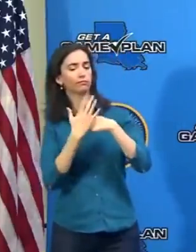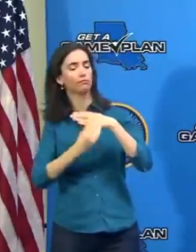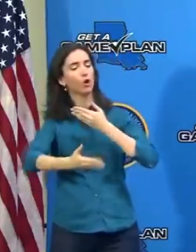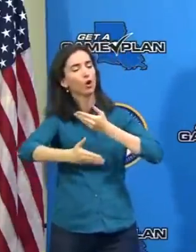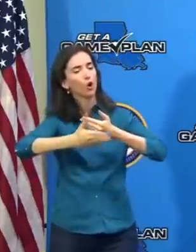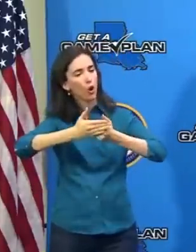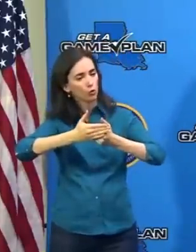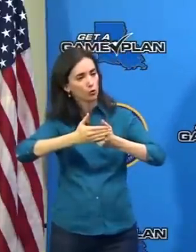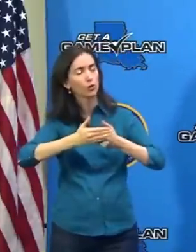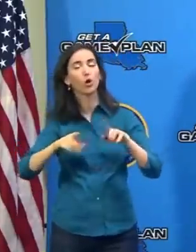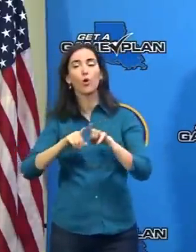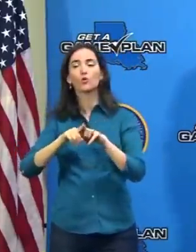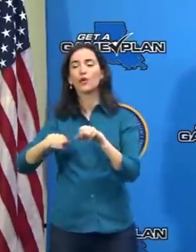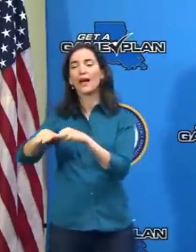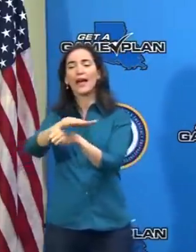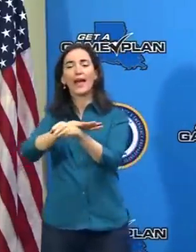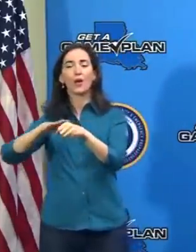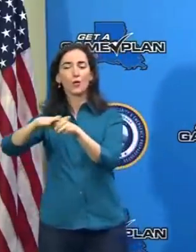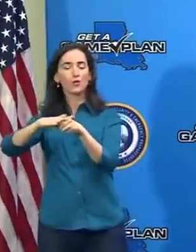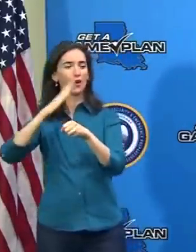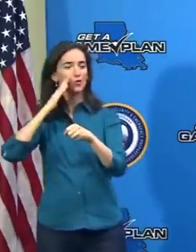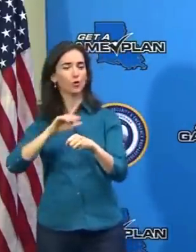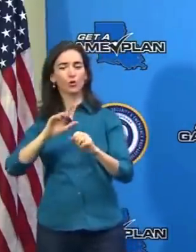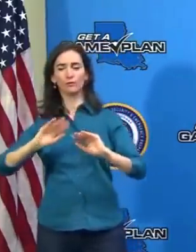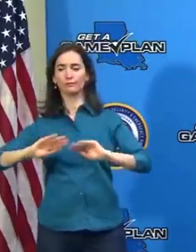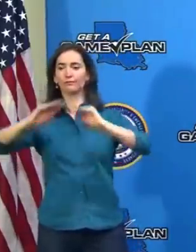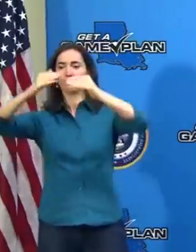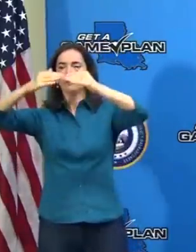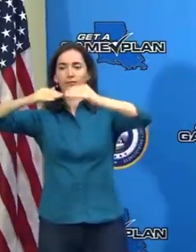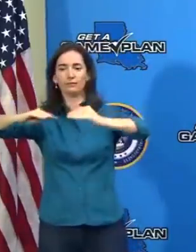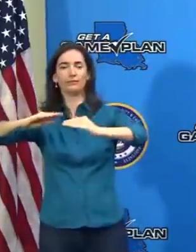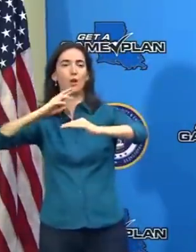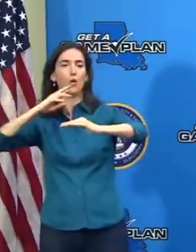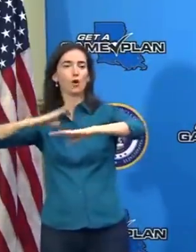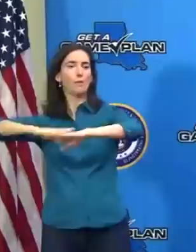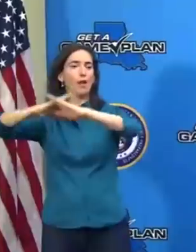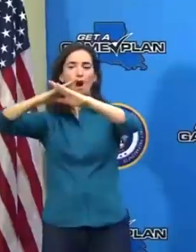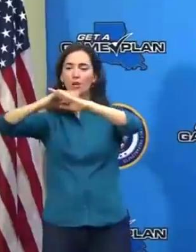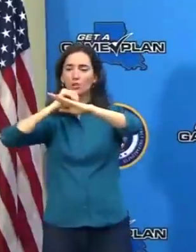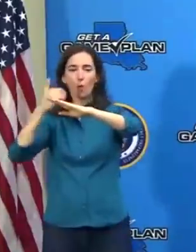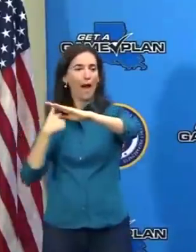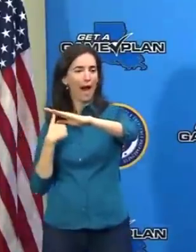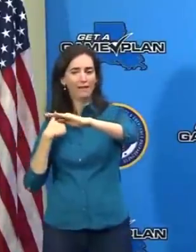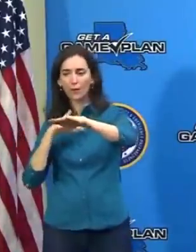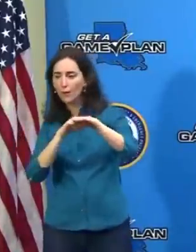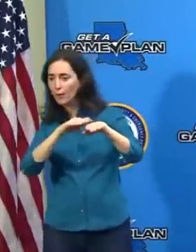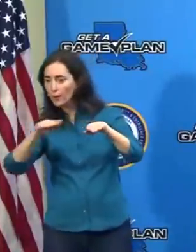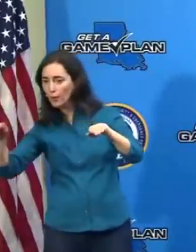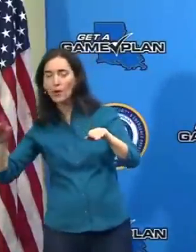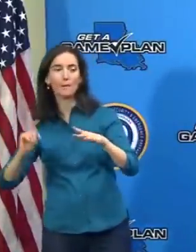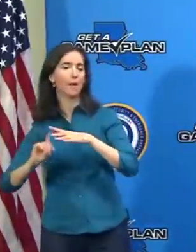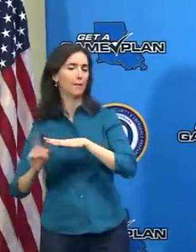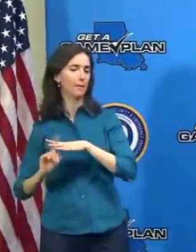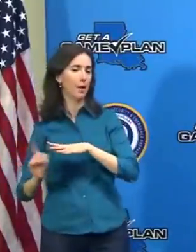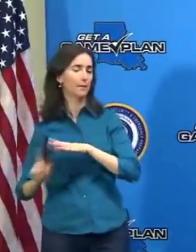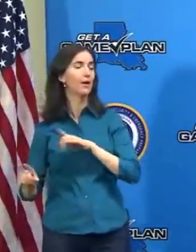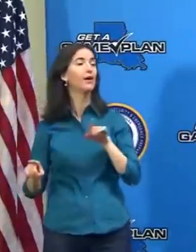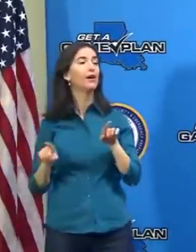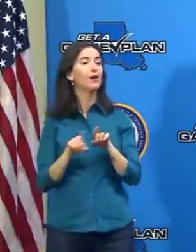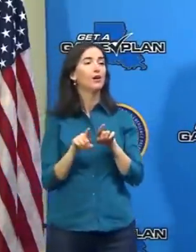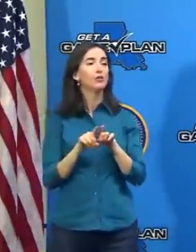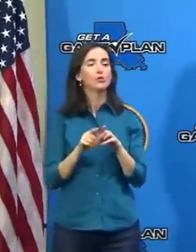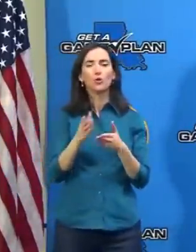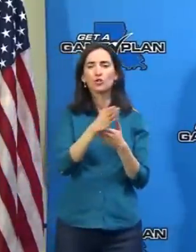outside protection systems, and really those inside protection systems that are not built to the same standard, for example, as the hurricane and storm